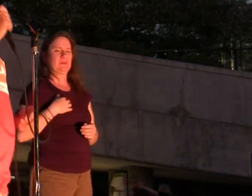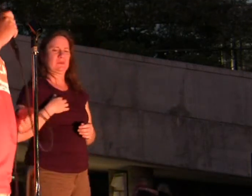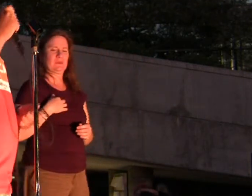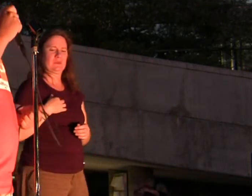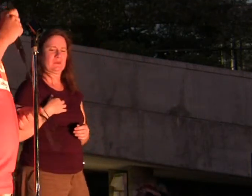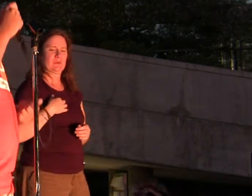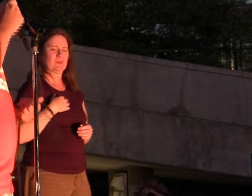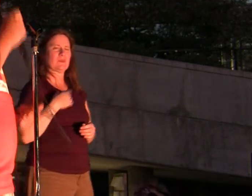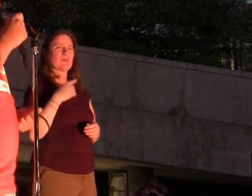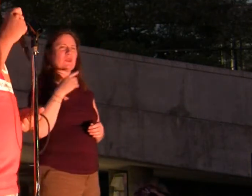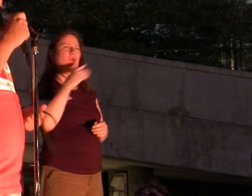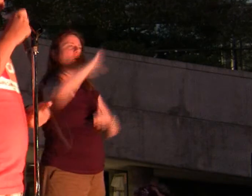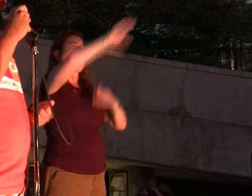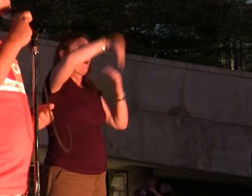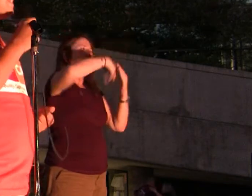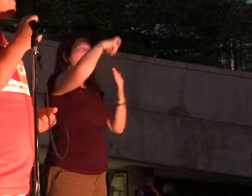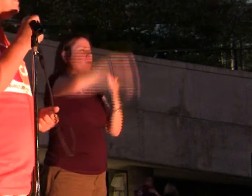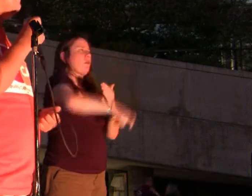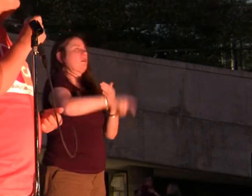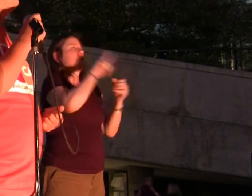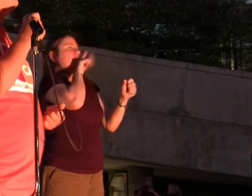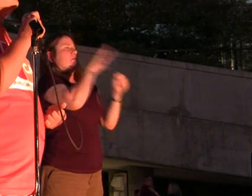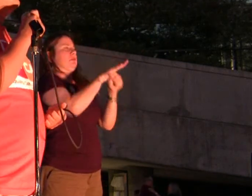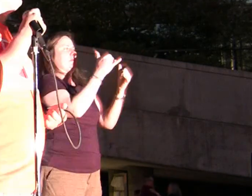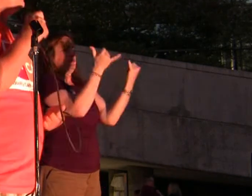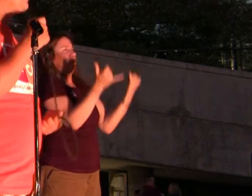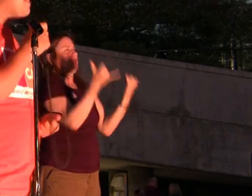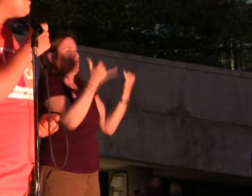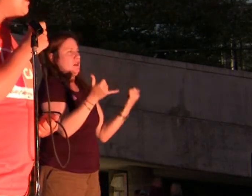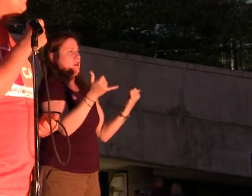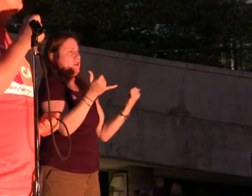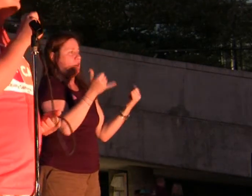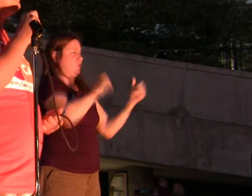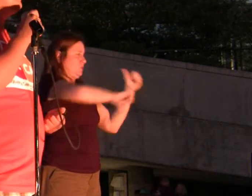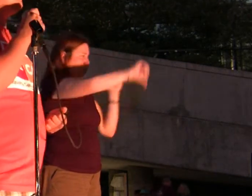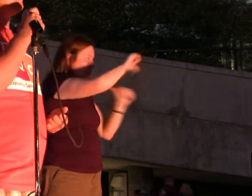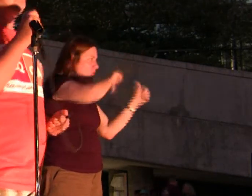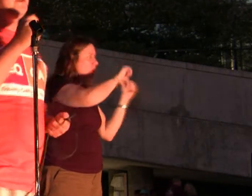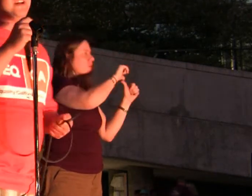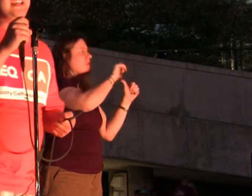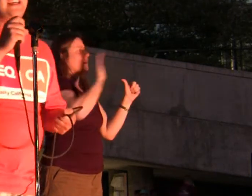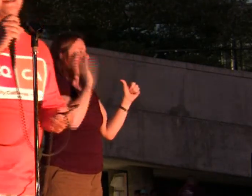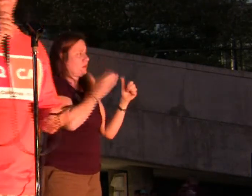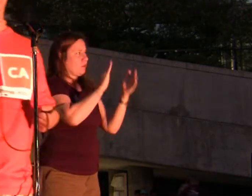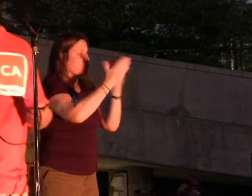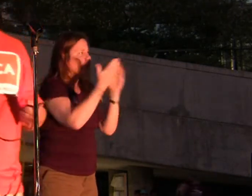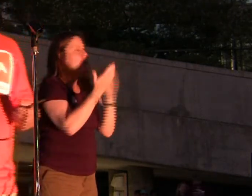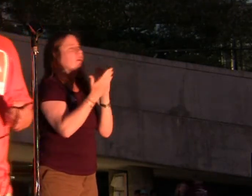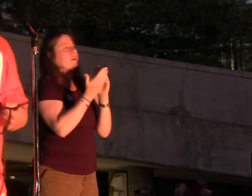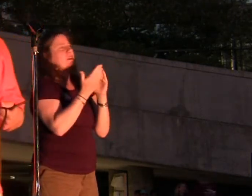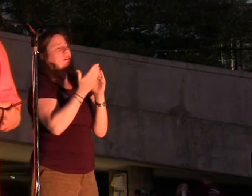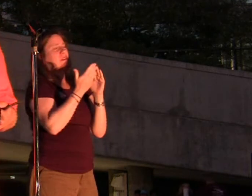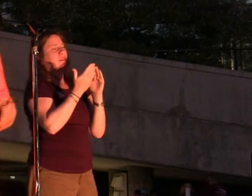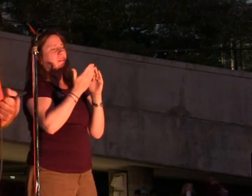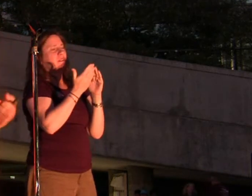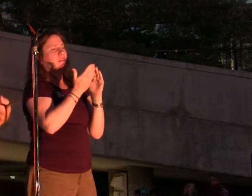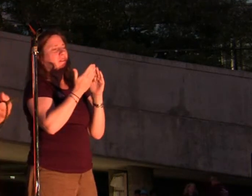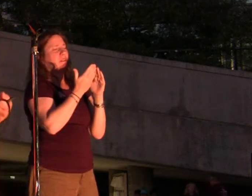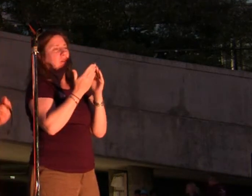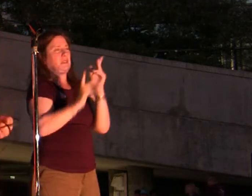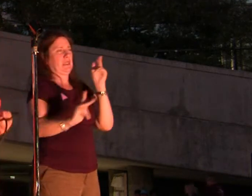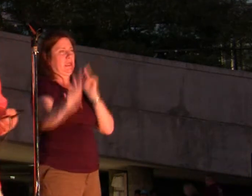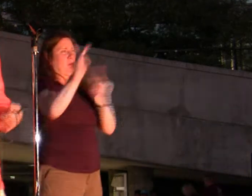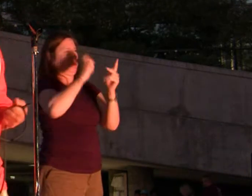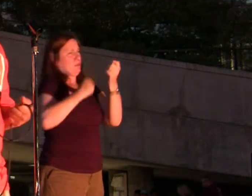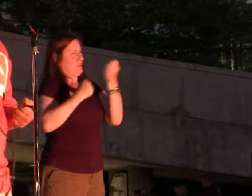We all have to make a commitment here today to each other, to our community, to the people